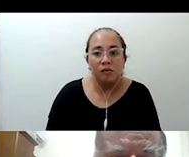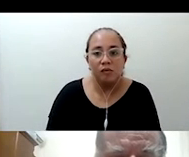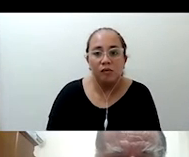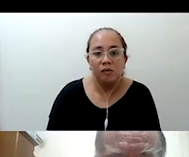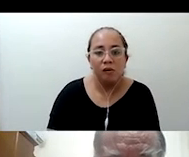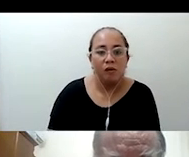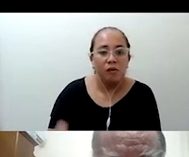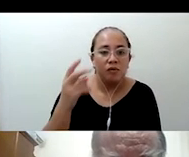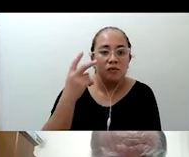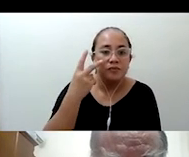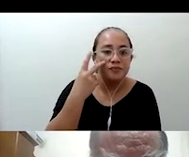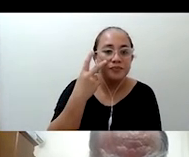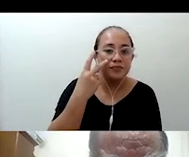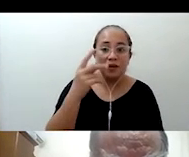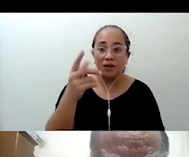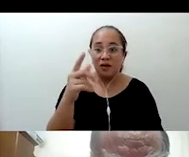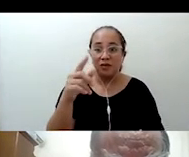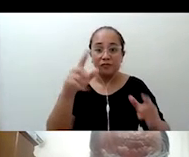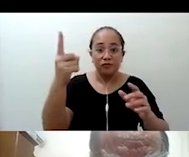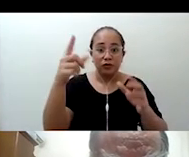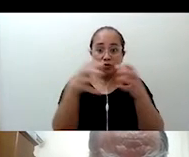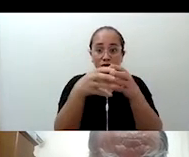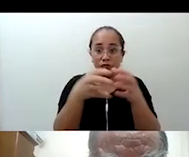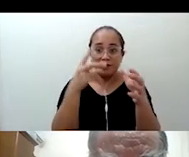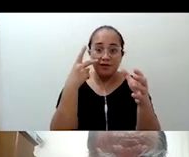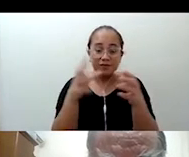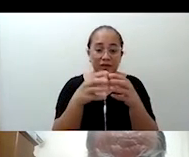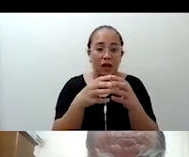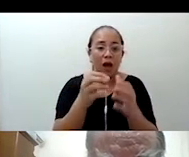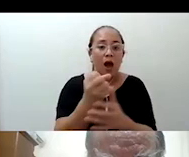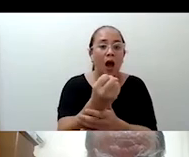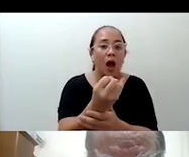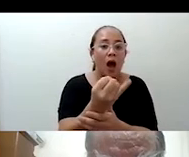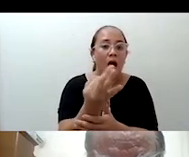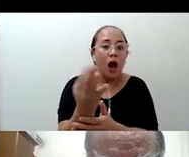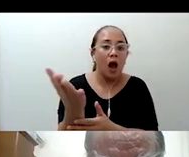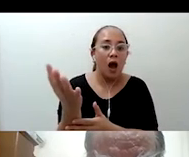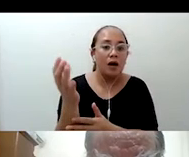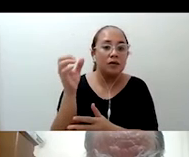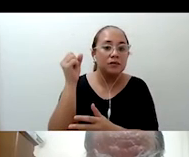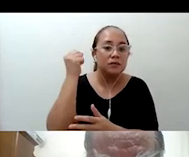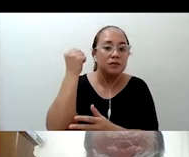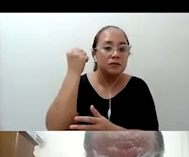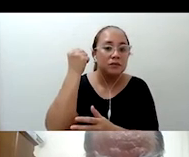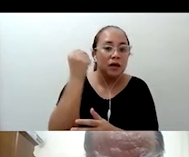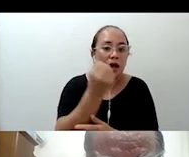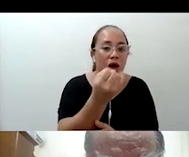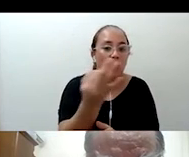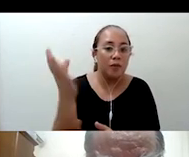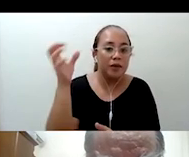Okay, so let's look at this first group. How many silver school bag?